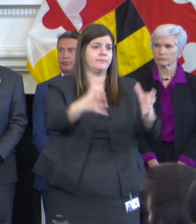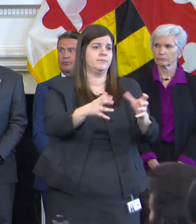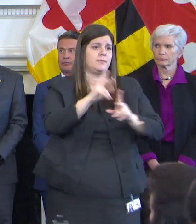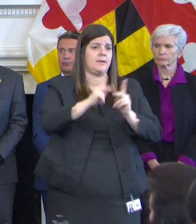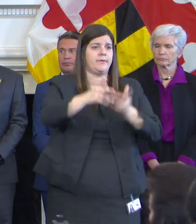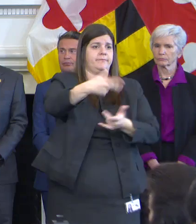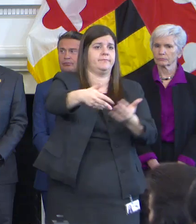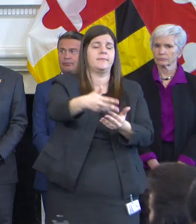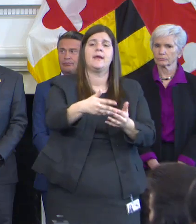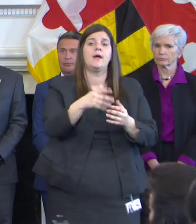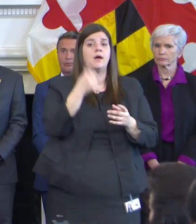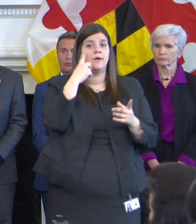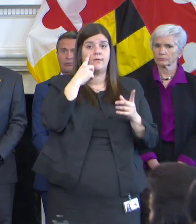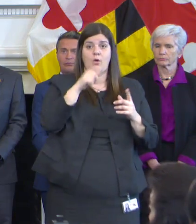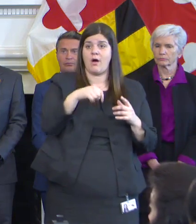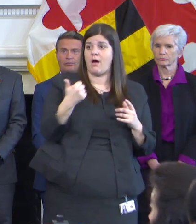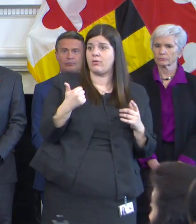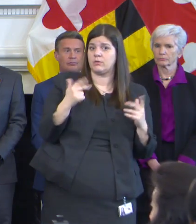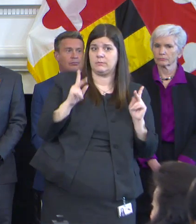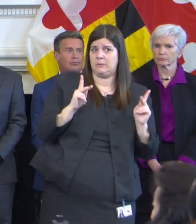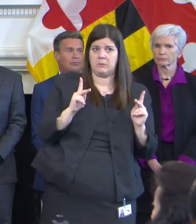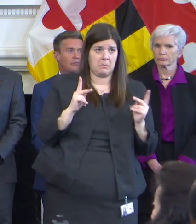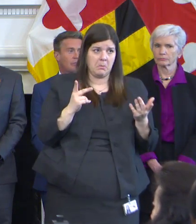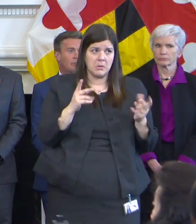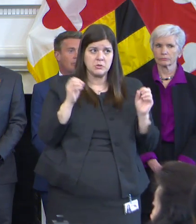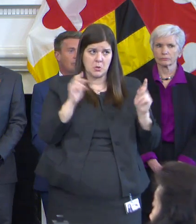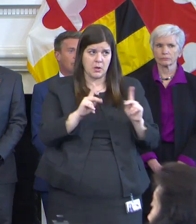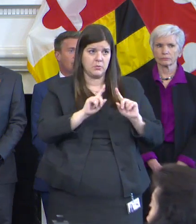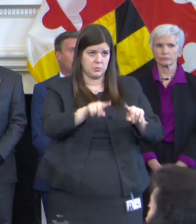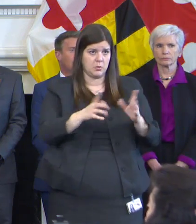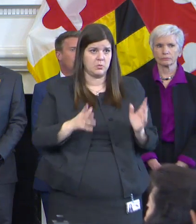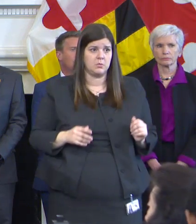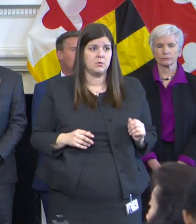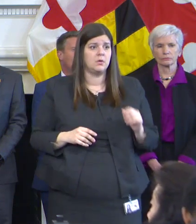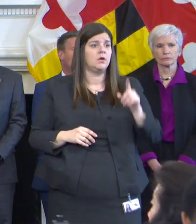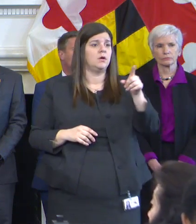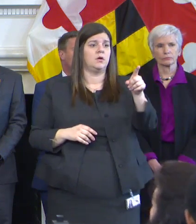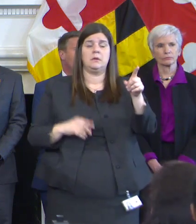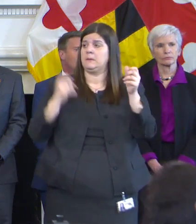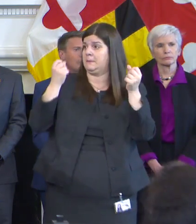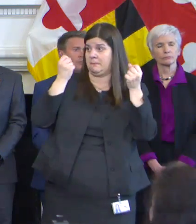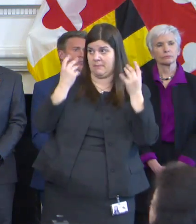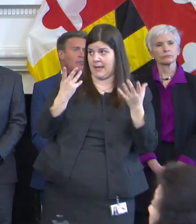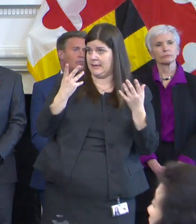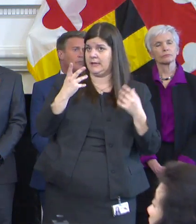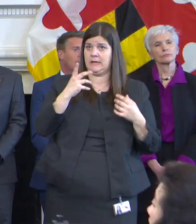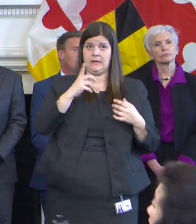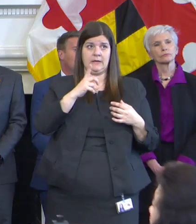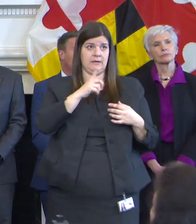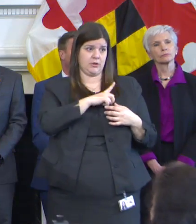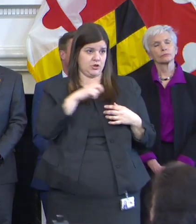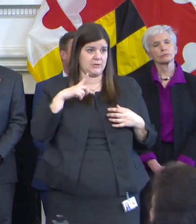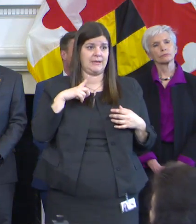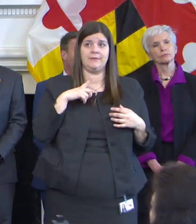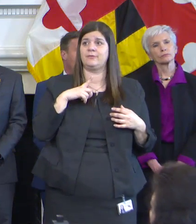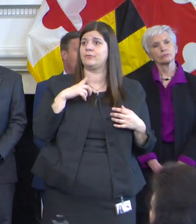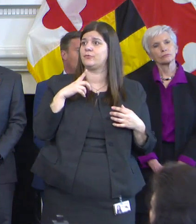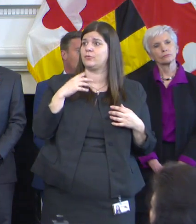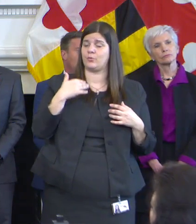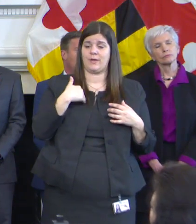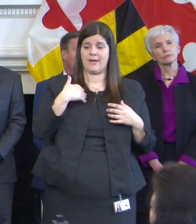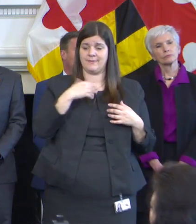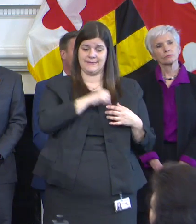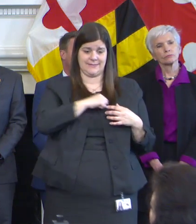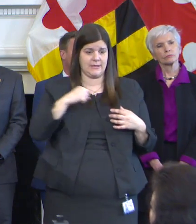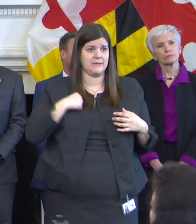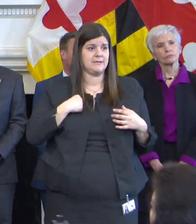that they should be as concerned about. Governor, many of the General Assembly meeting rooms and even the chambers are